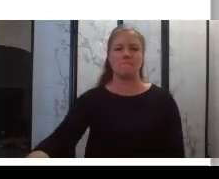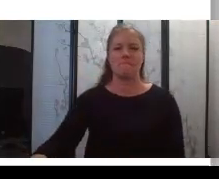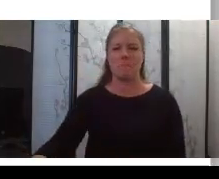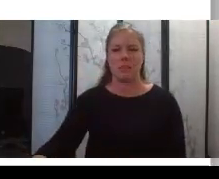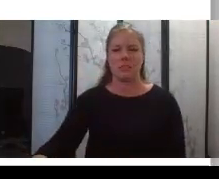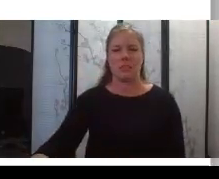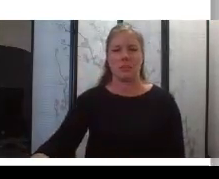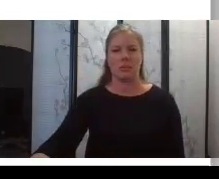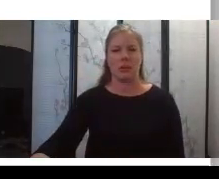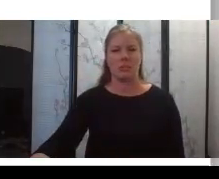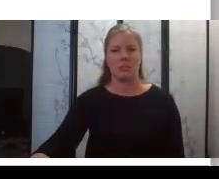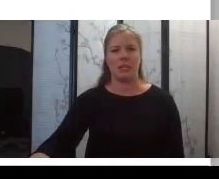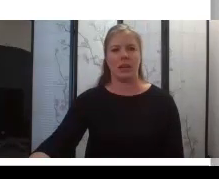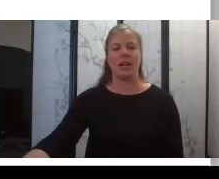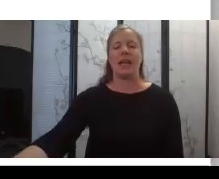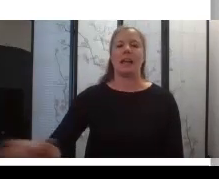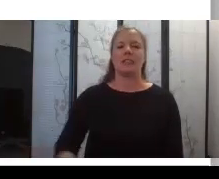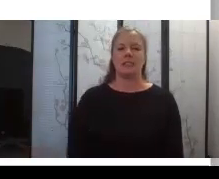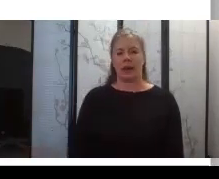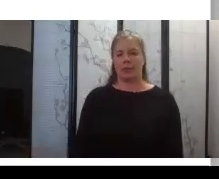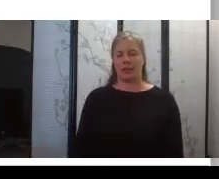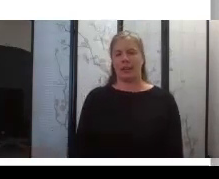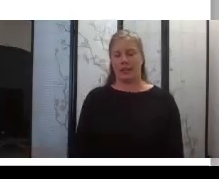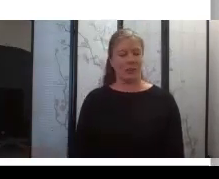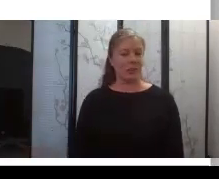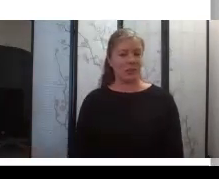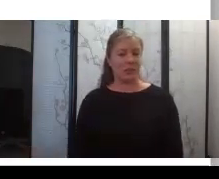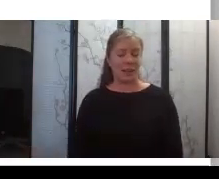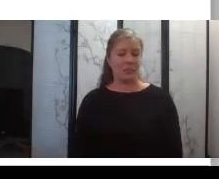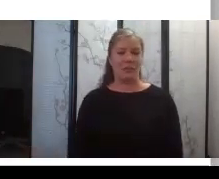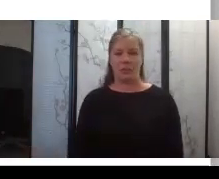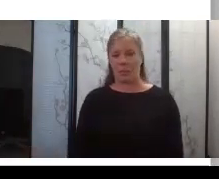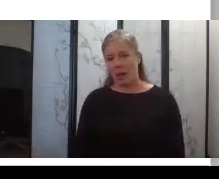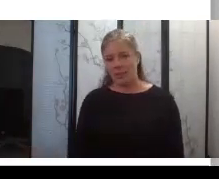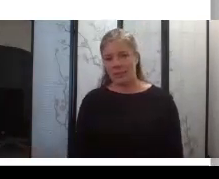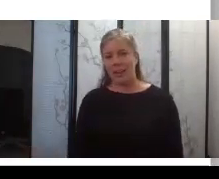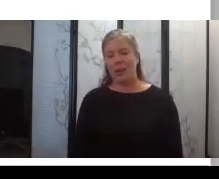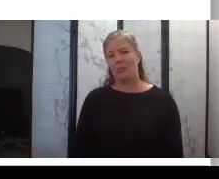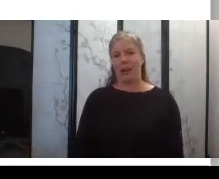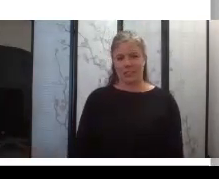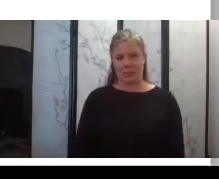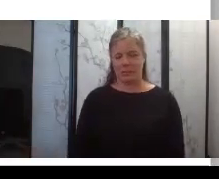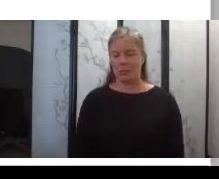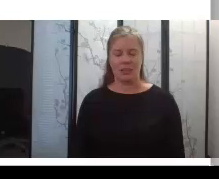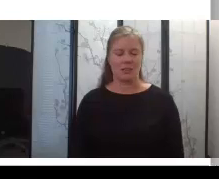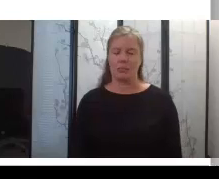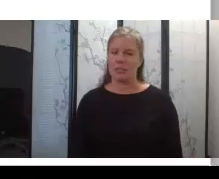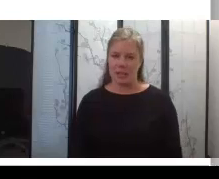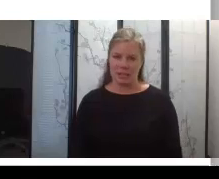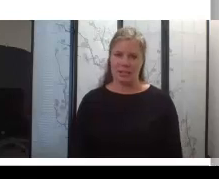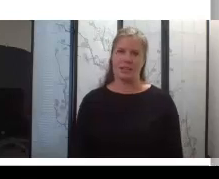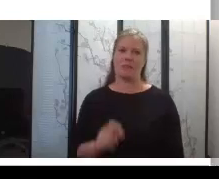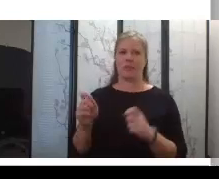okay, just a couple of options there. And so I would encourage you to take a minute, maybe pause the video, practice with some of these